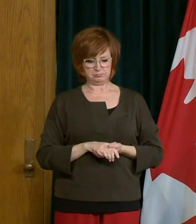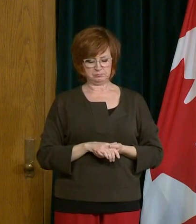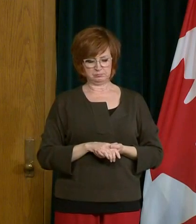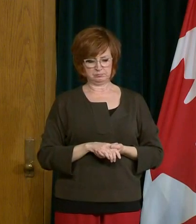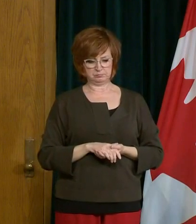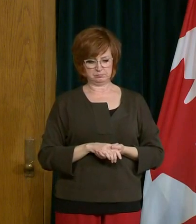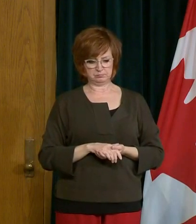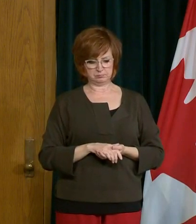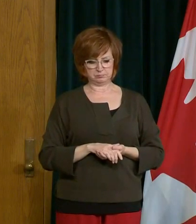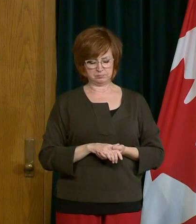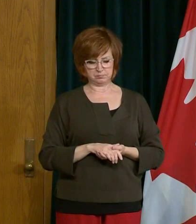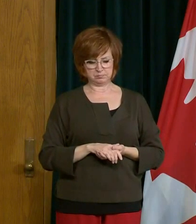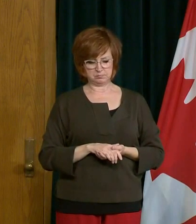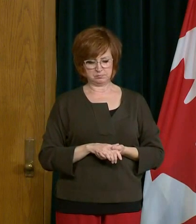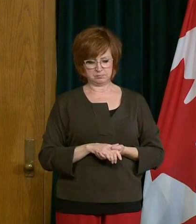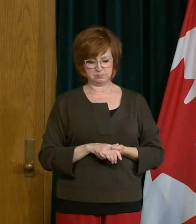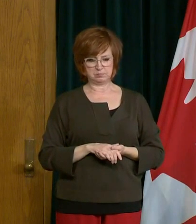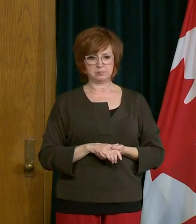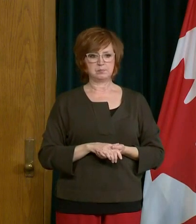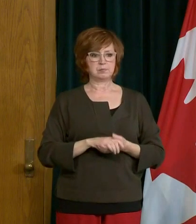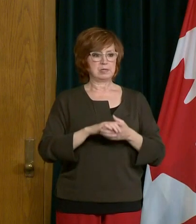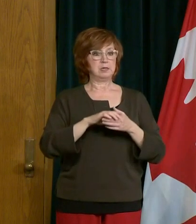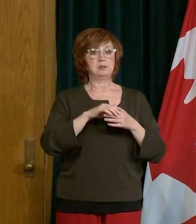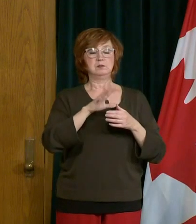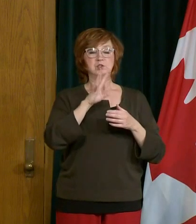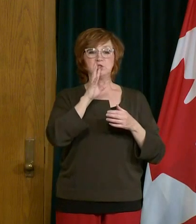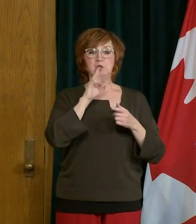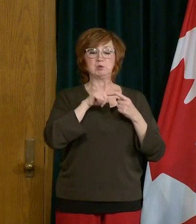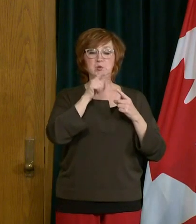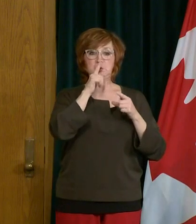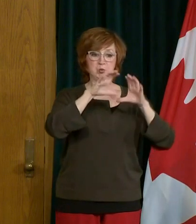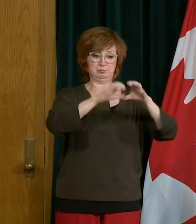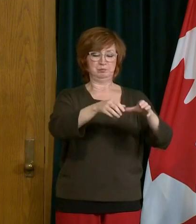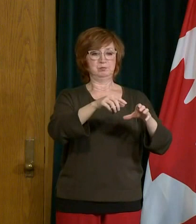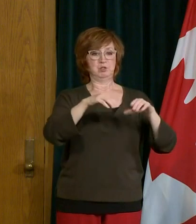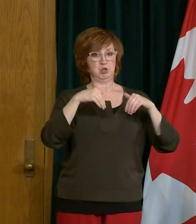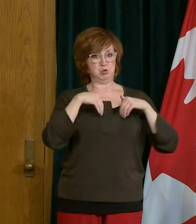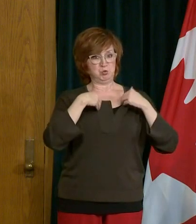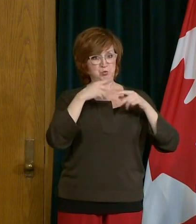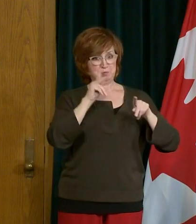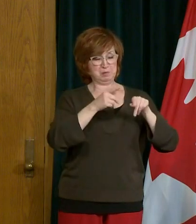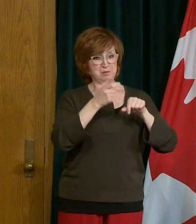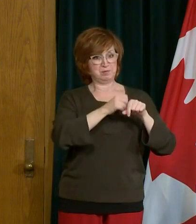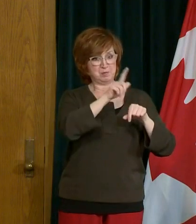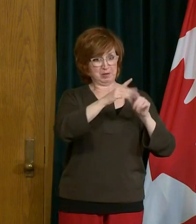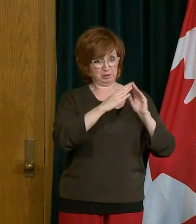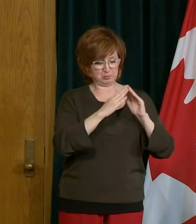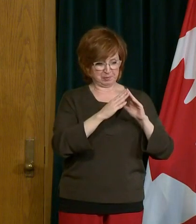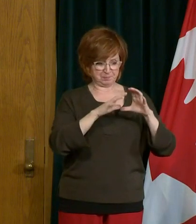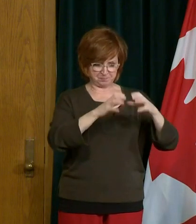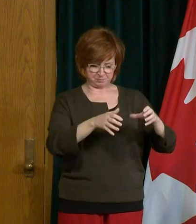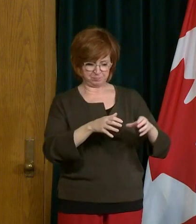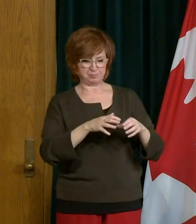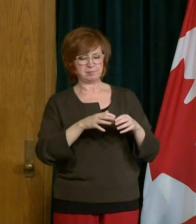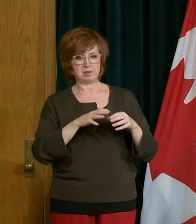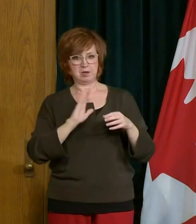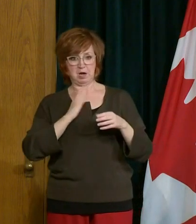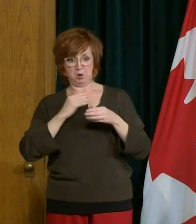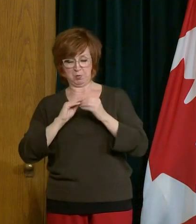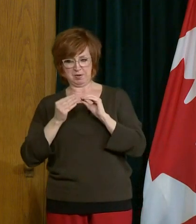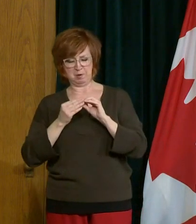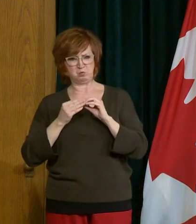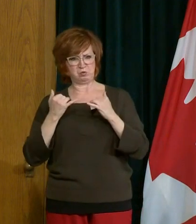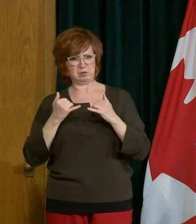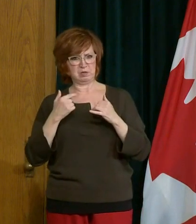specifically to the youth in Loche. The numbers that we have say that the young adults are predominantly the ones that